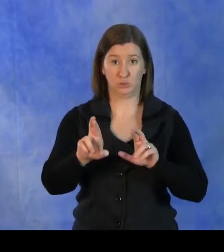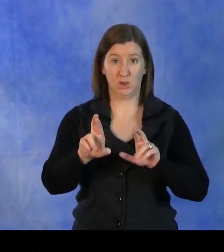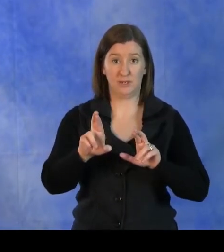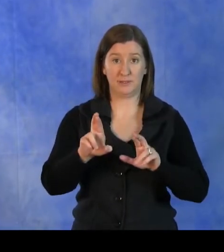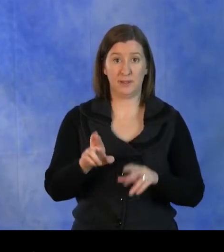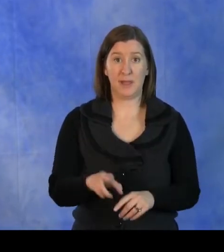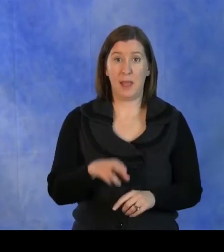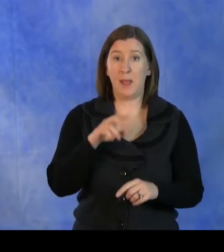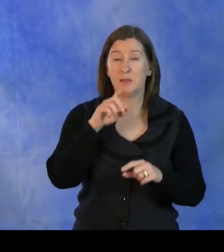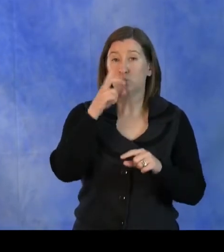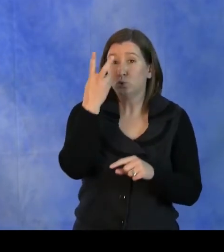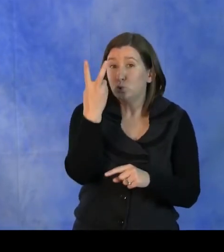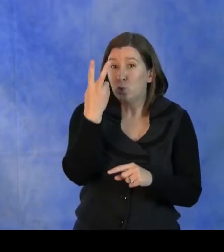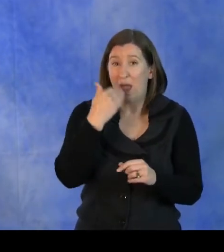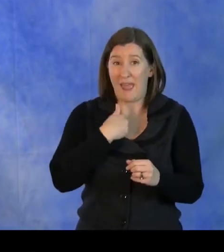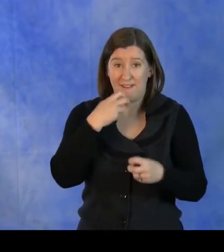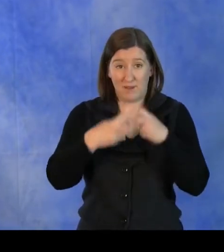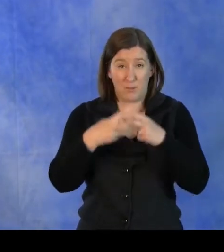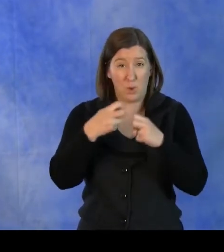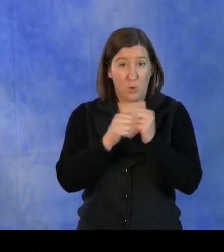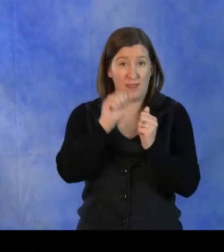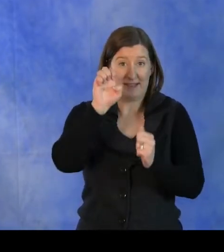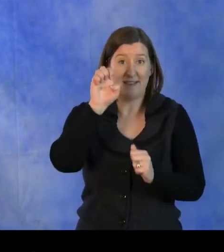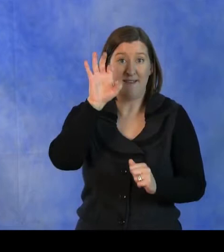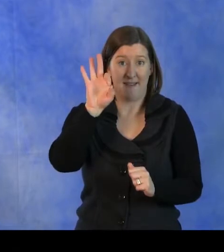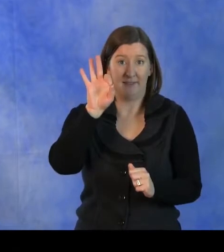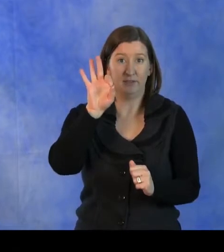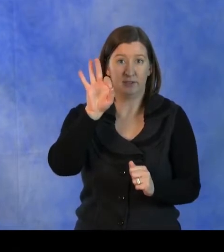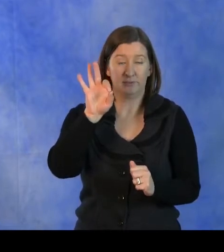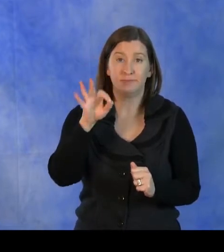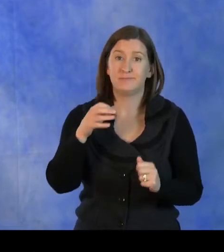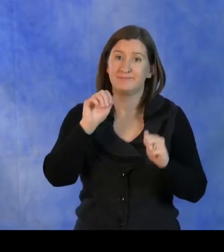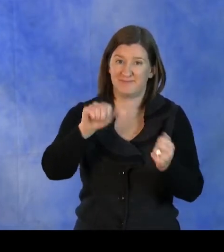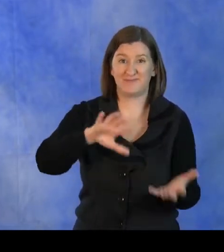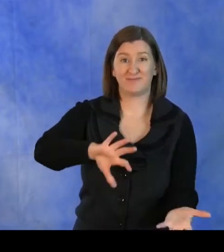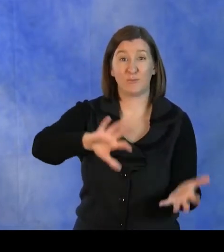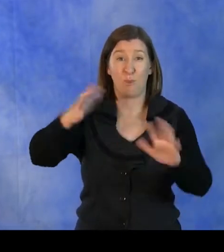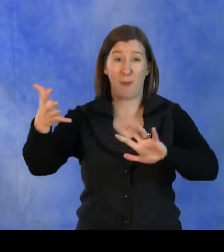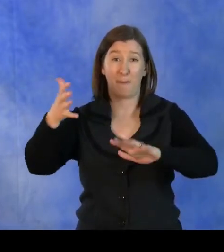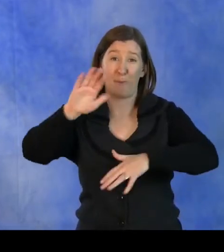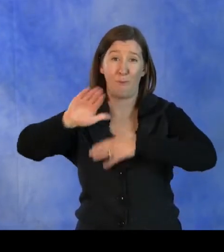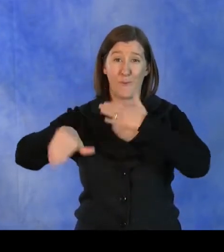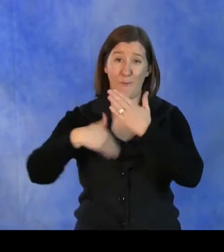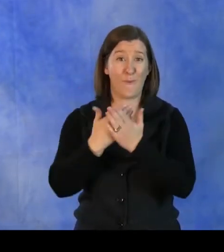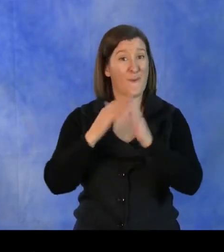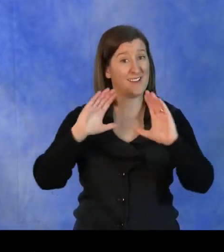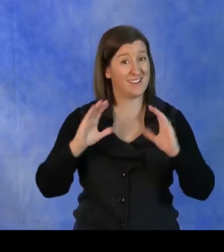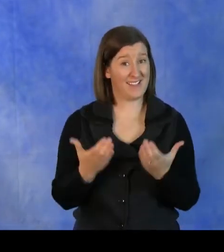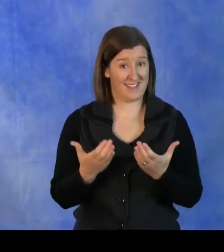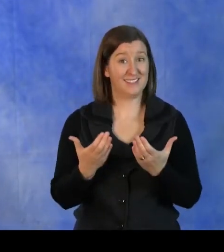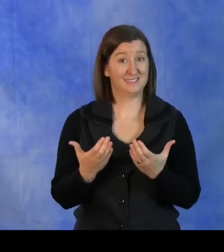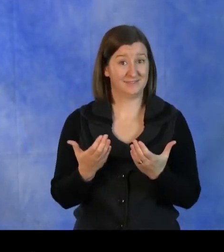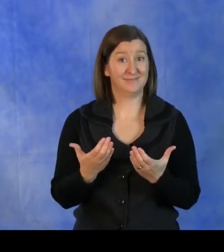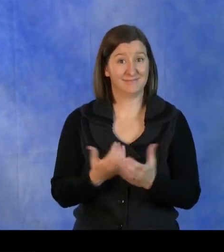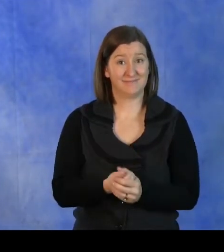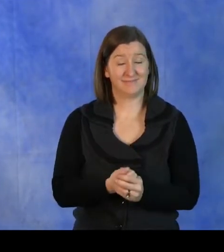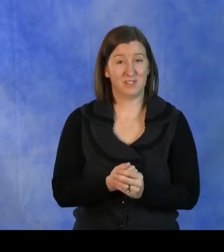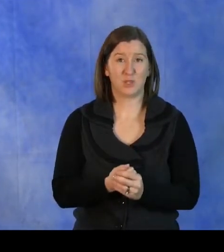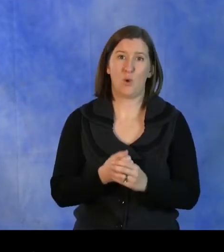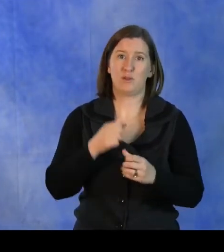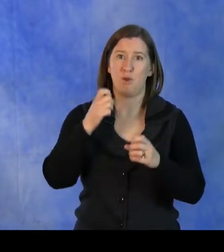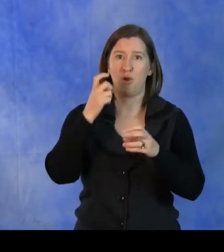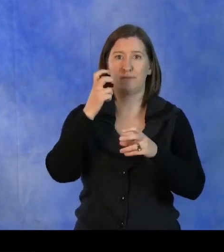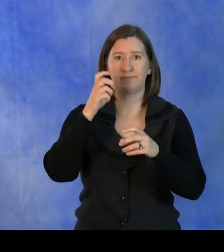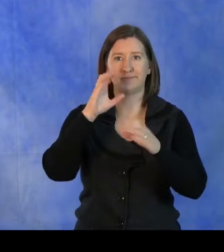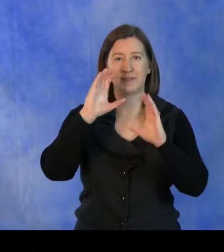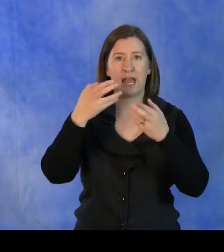If you have 20 kids in a classroom and 2 have EF problems, that can mess up the whole